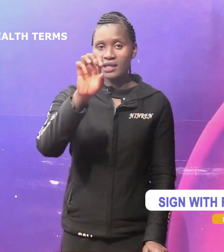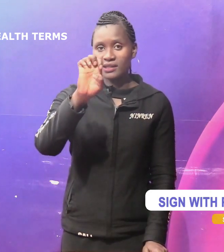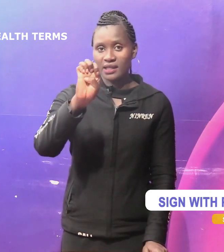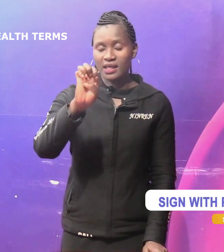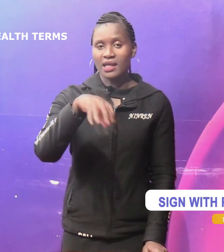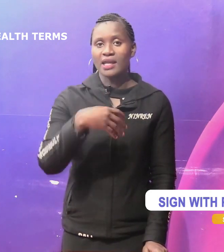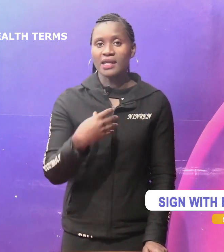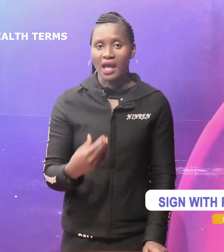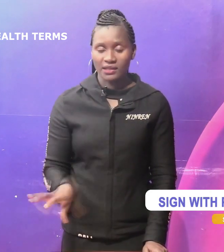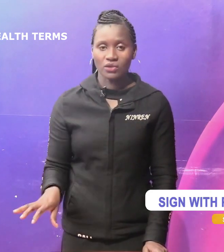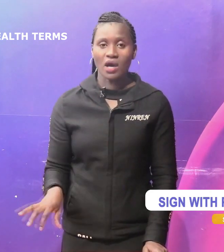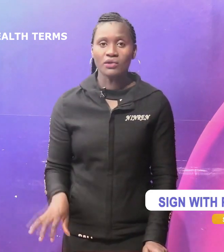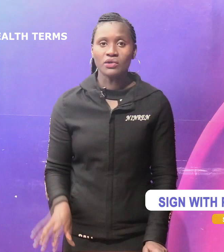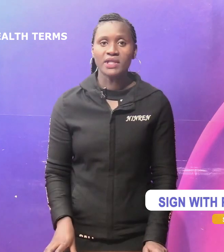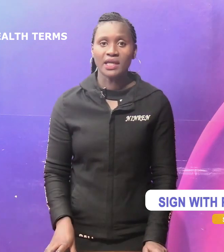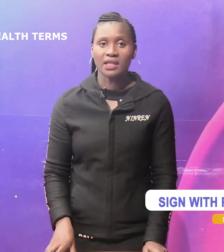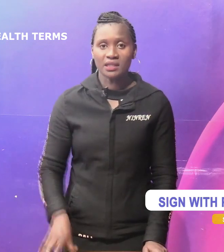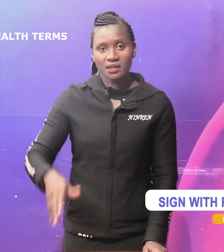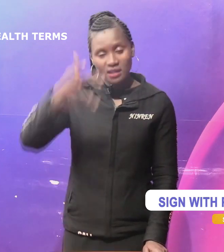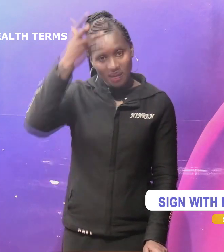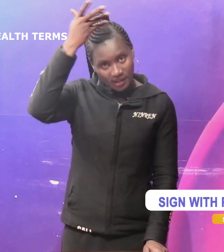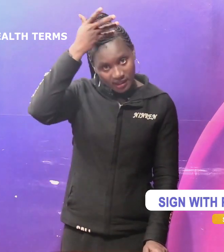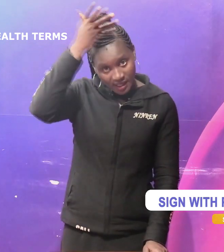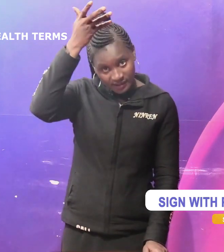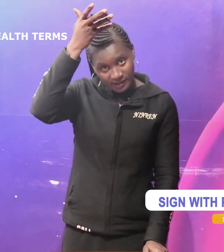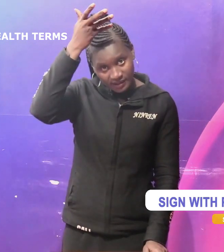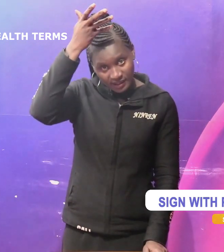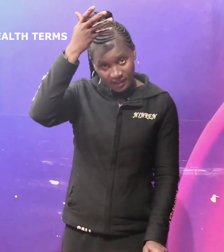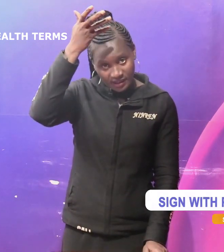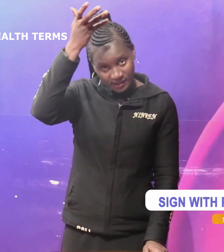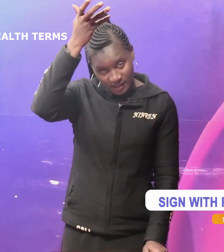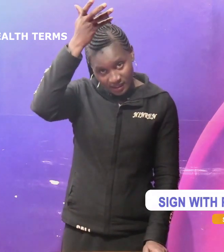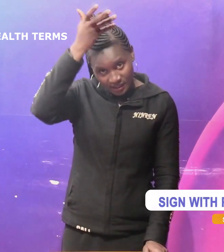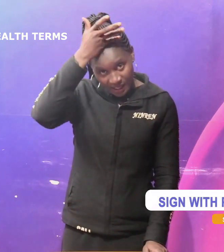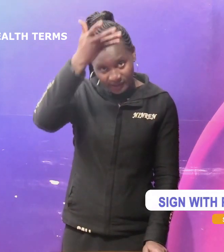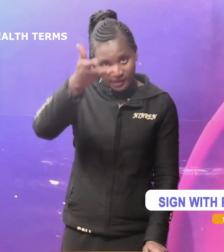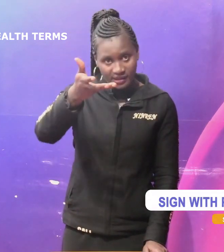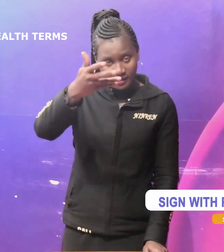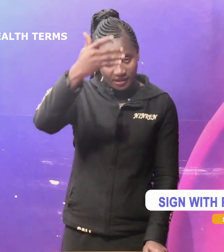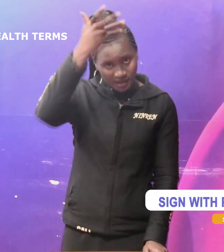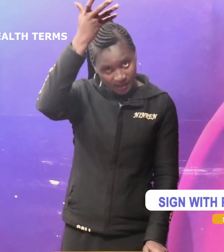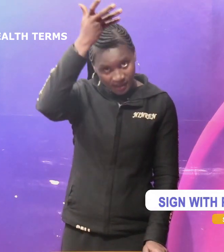N-U-R-S-E. Nurse. So how do we sign it? Nurse, like this. Nurse.